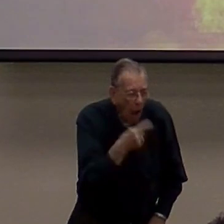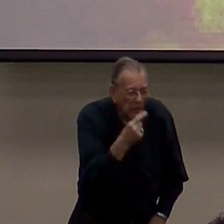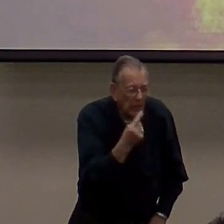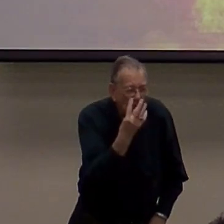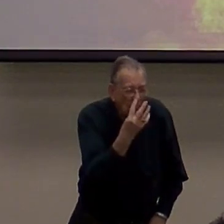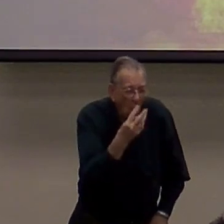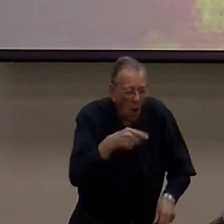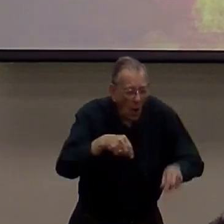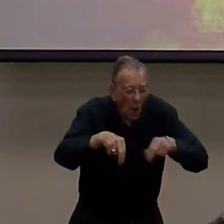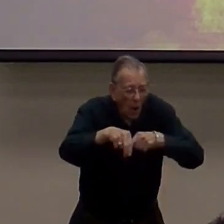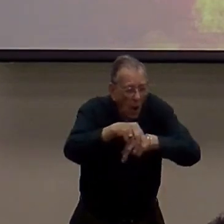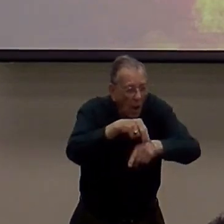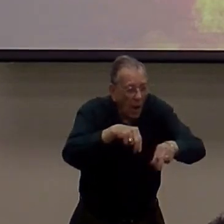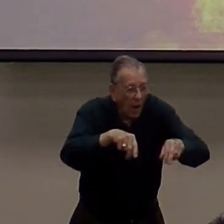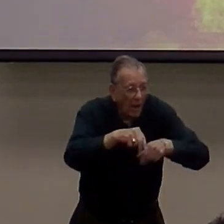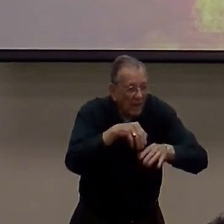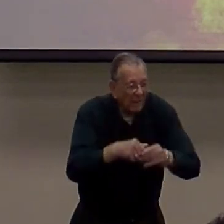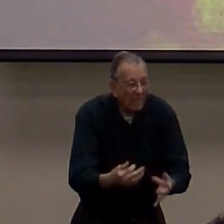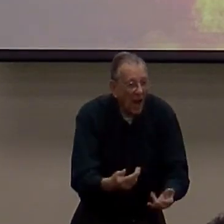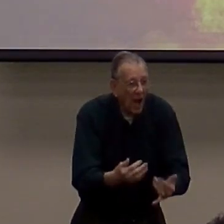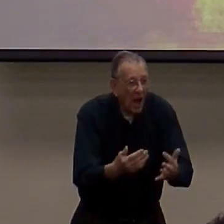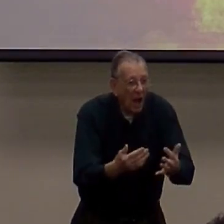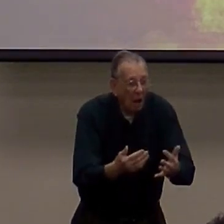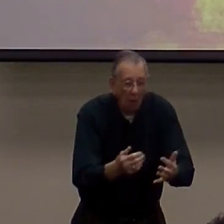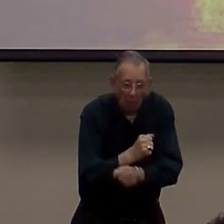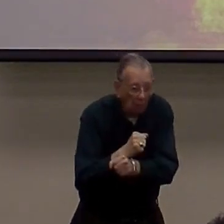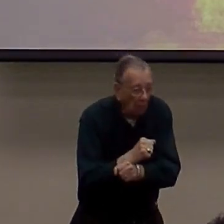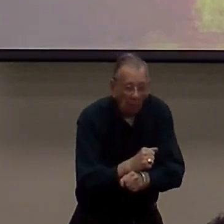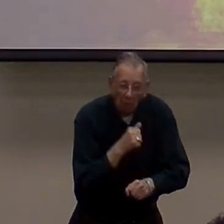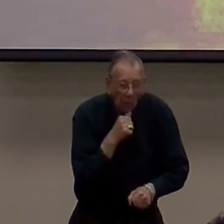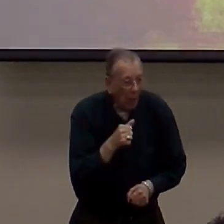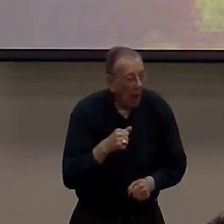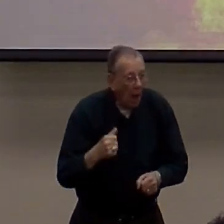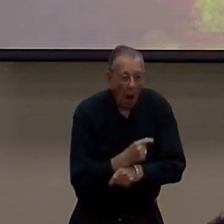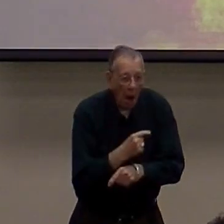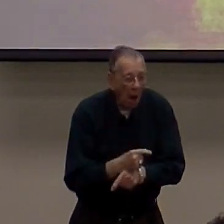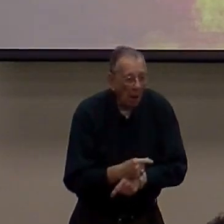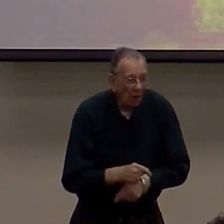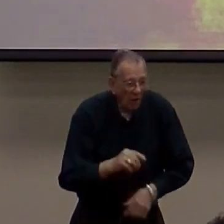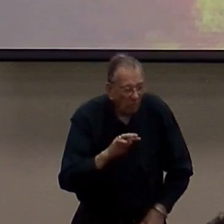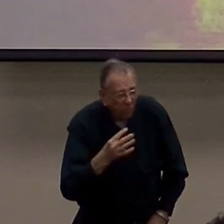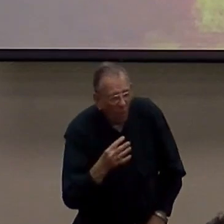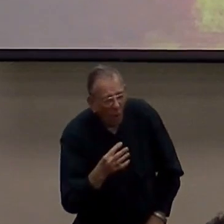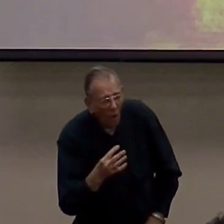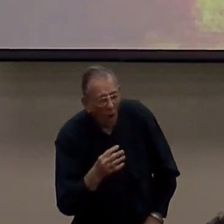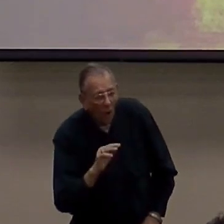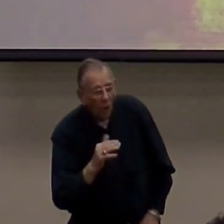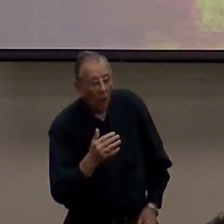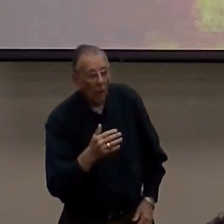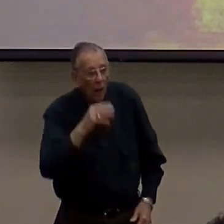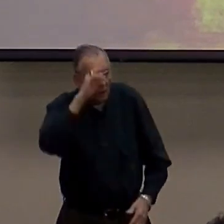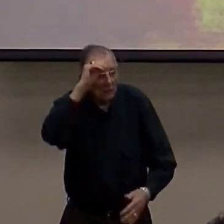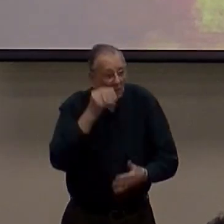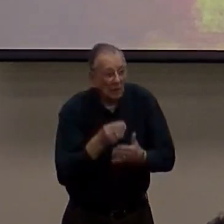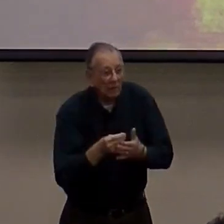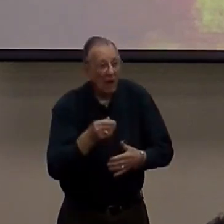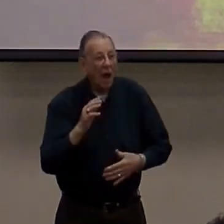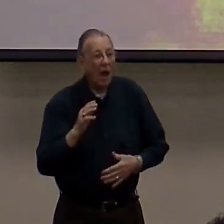see 4 men walking around in the fire, unbound and unharmed, and the 4th looks like a son of the gods.